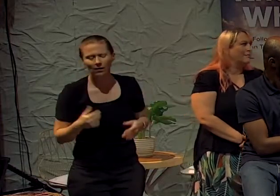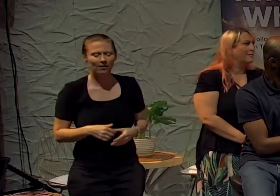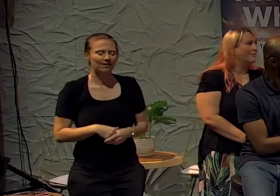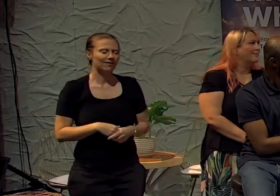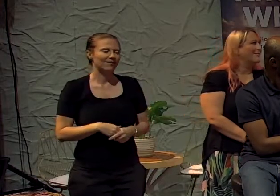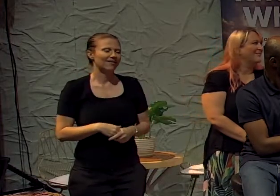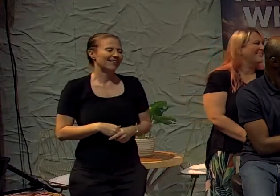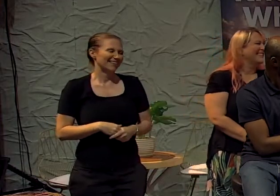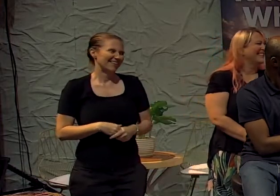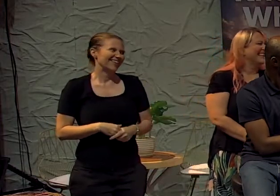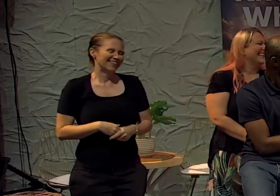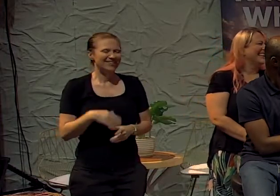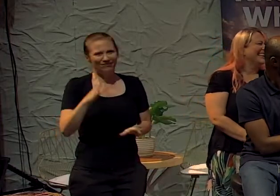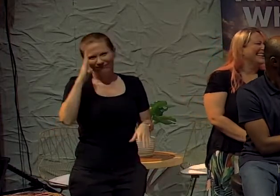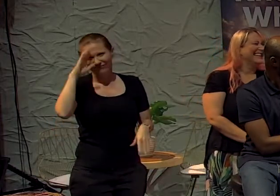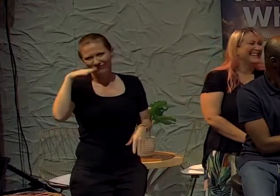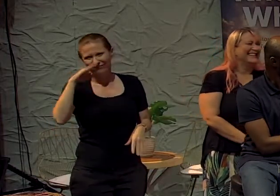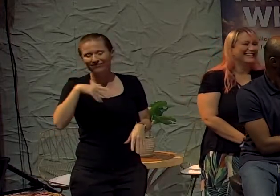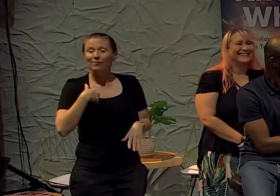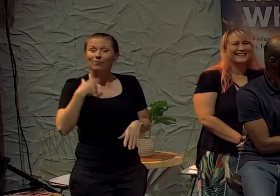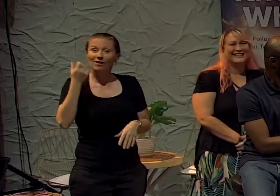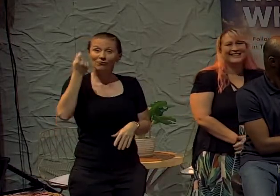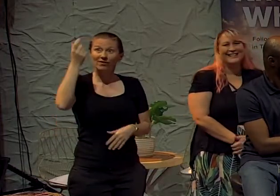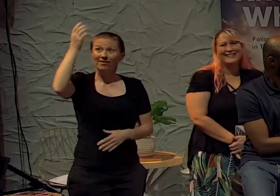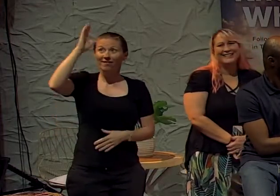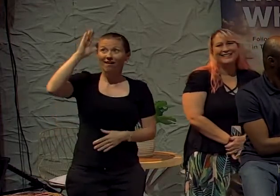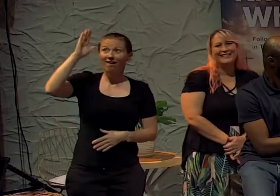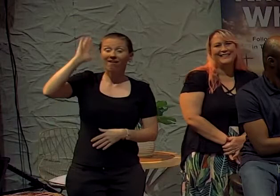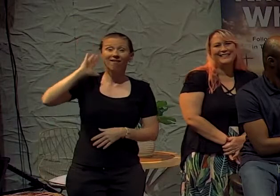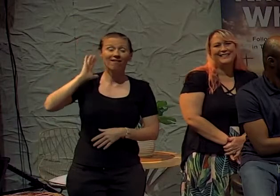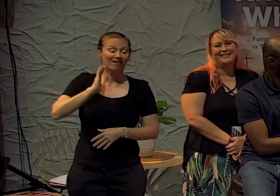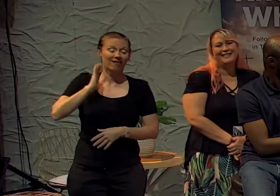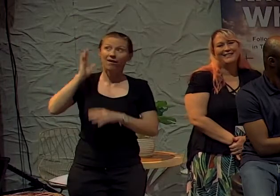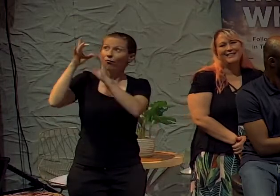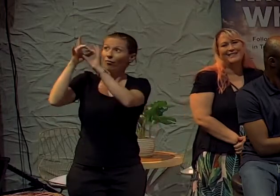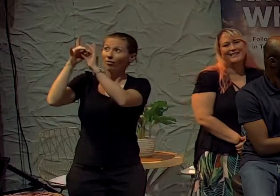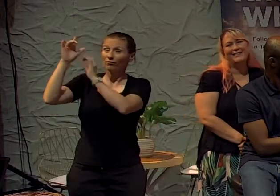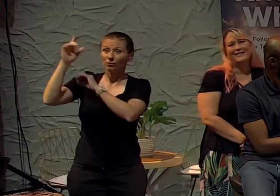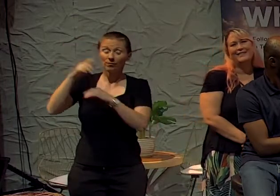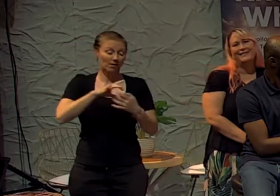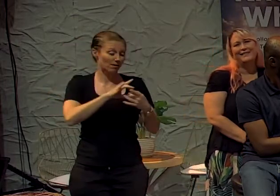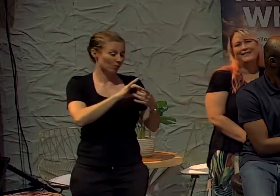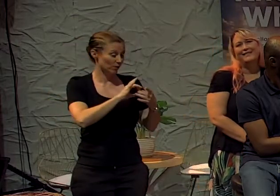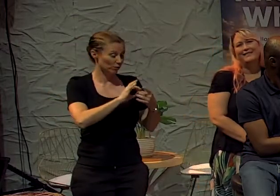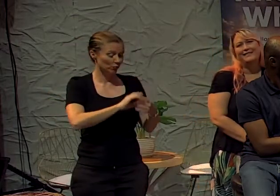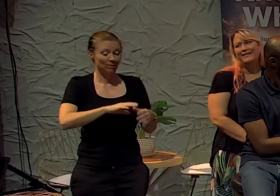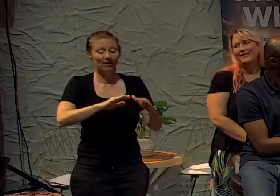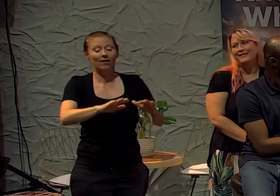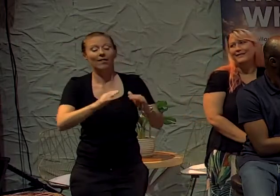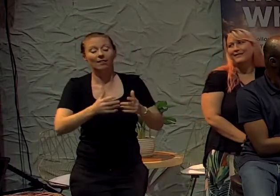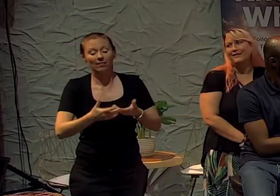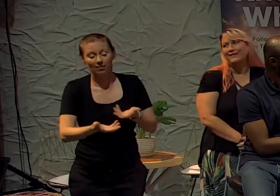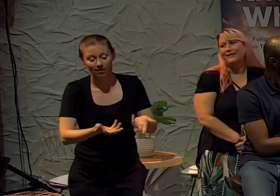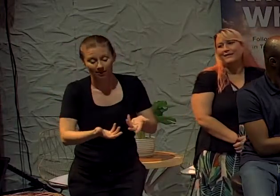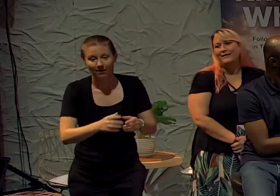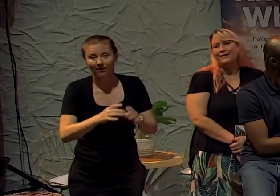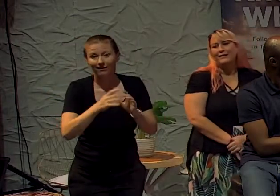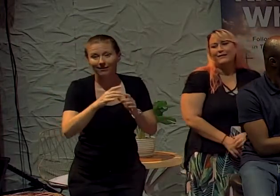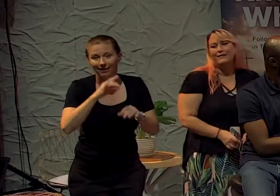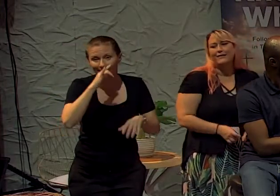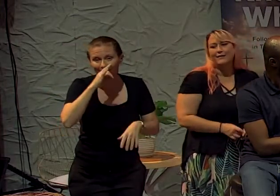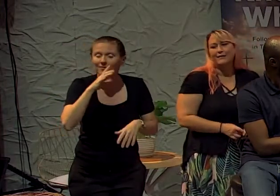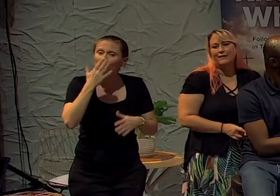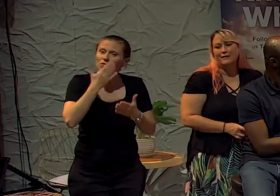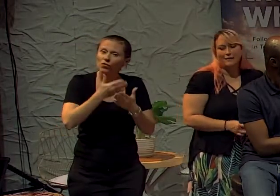yeah, exactly. But understanding God, you know, our relationship and then the kids was really good for them. So they knew kind